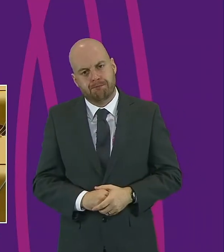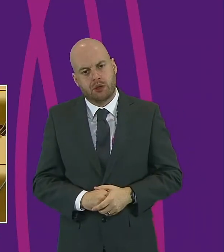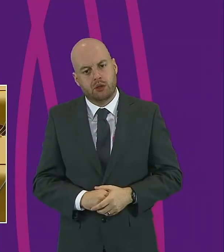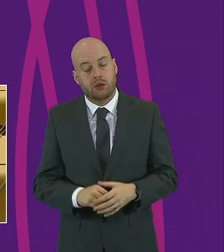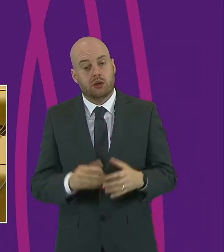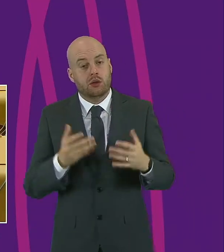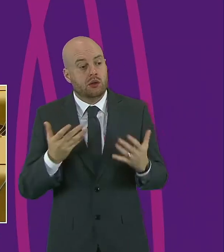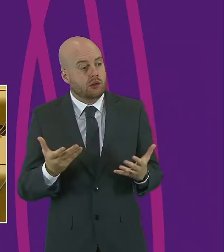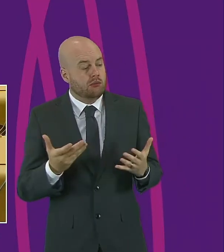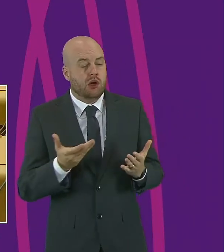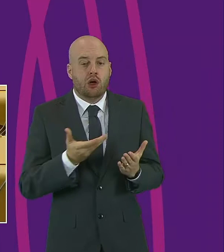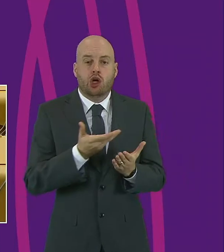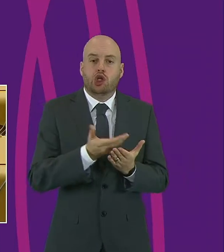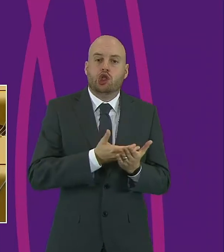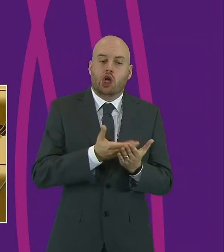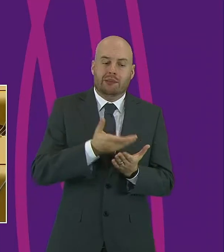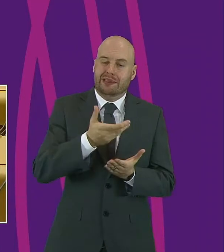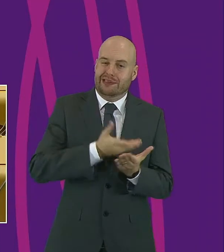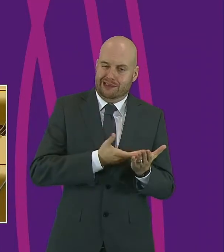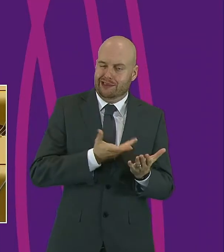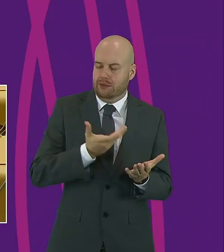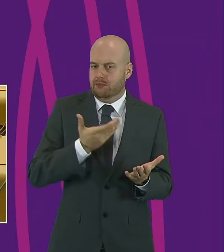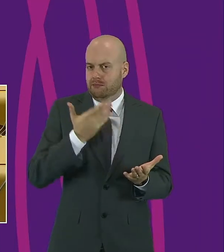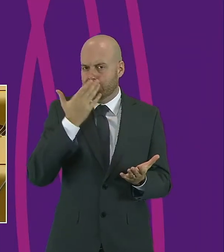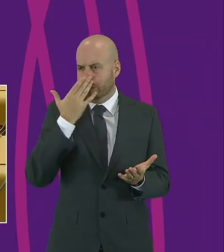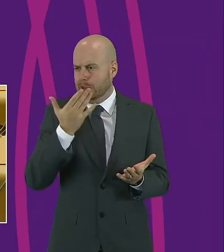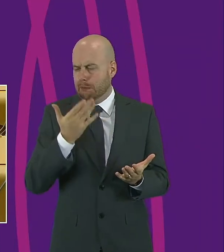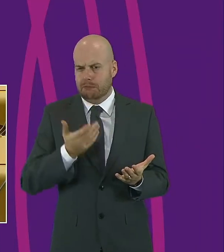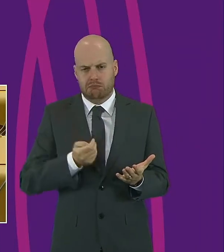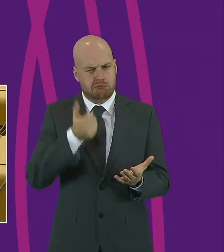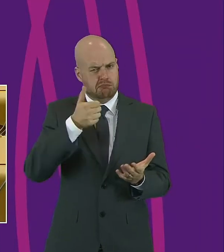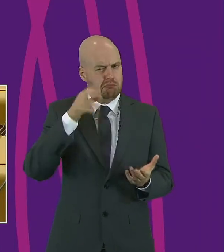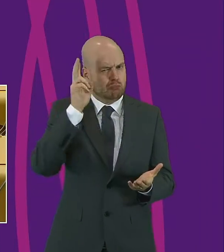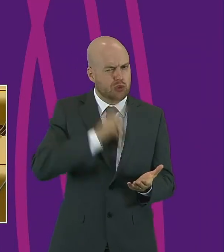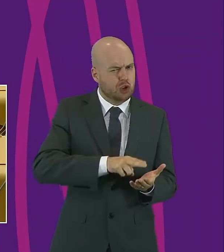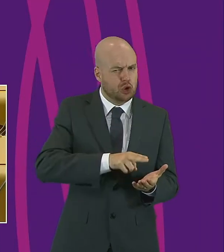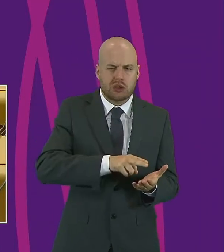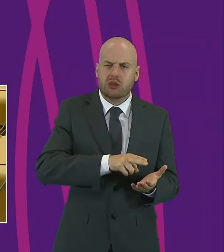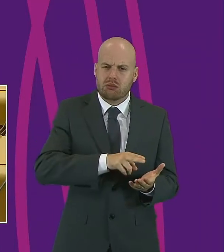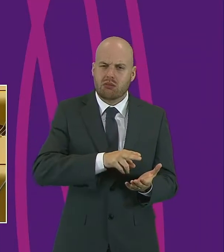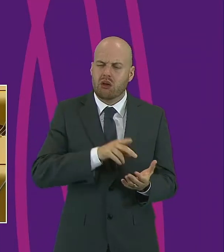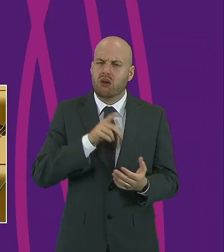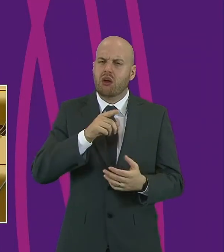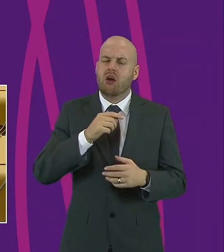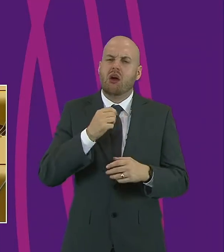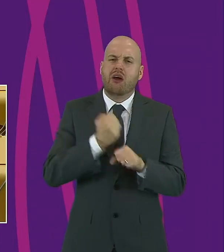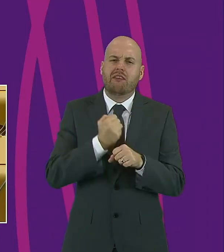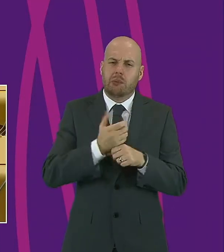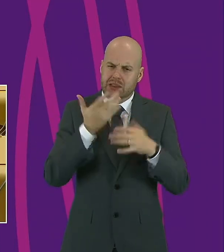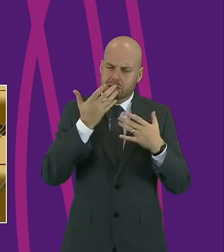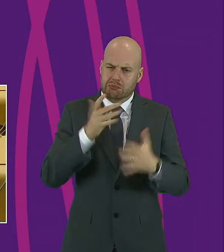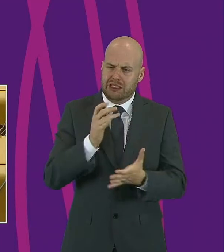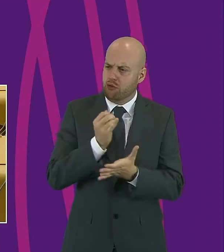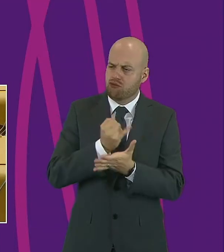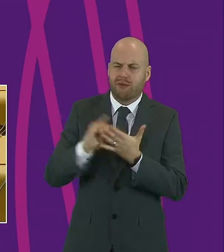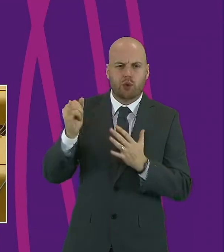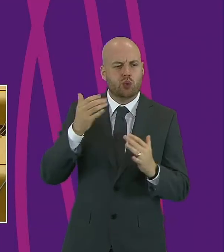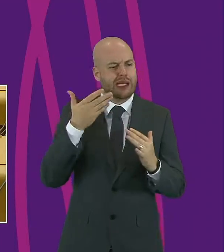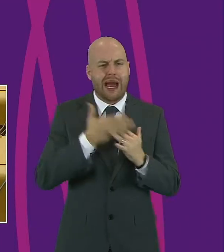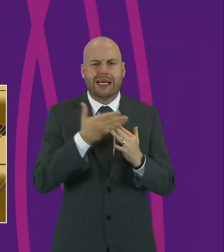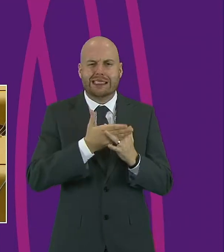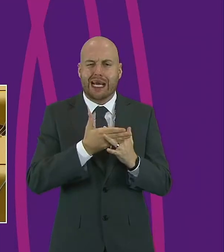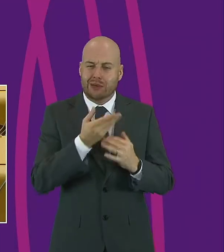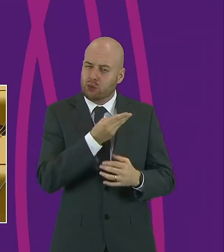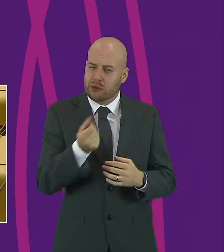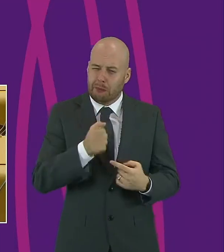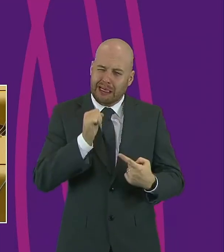heavily redacted and the Scottish Government is refusing access to key documents relating to the core of the inquiry's